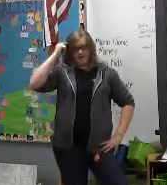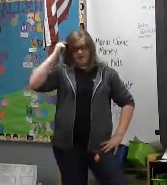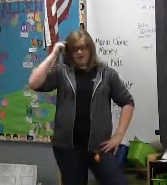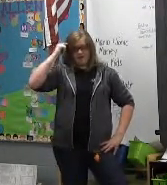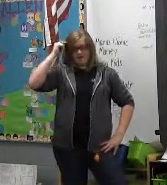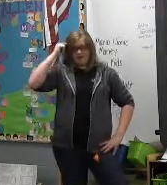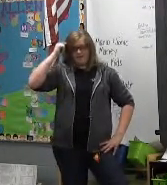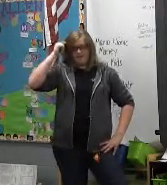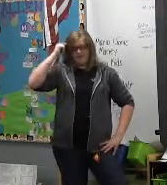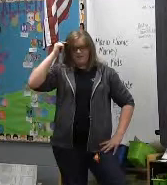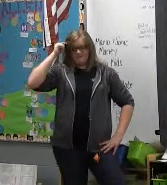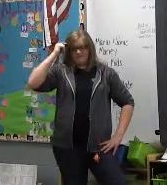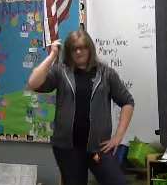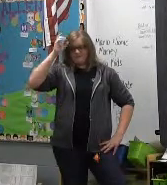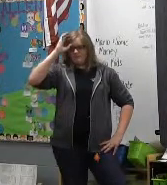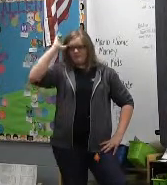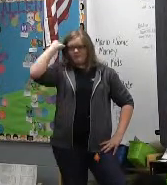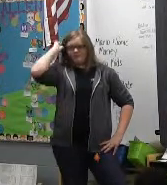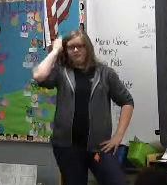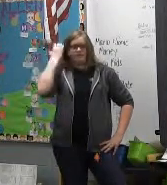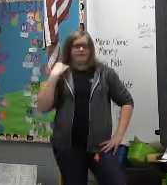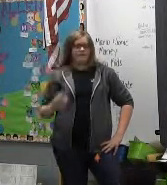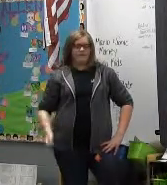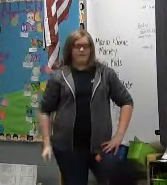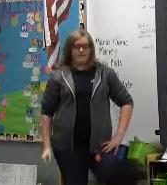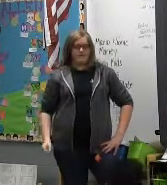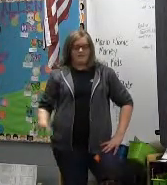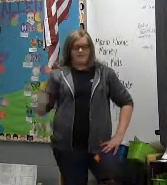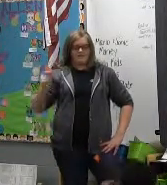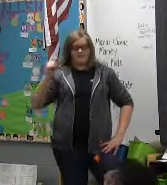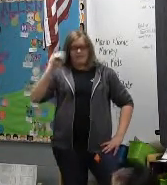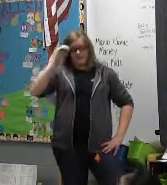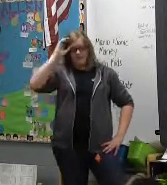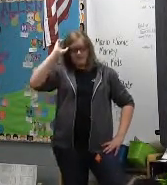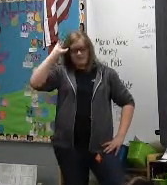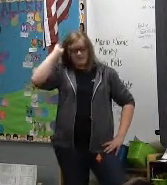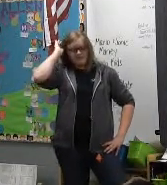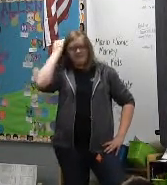like this. Like I